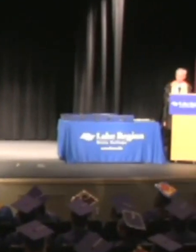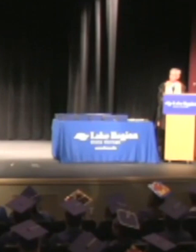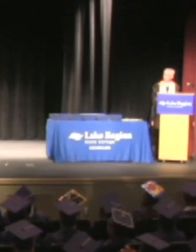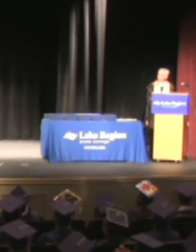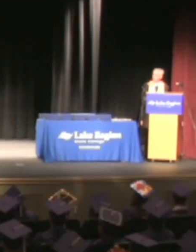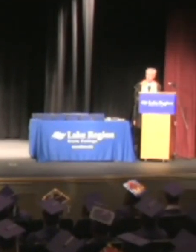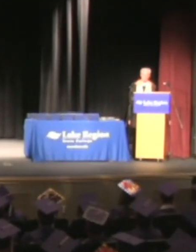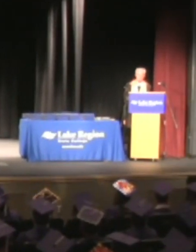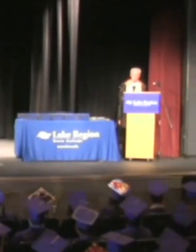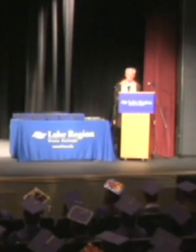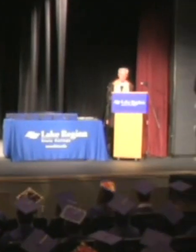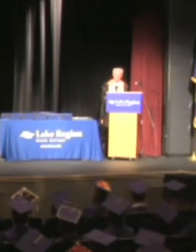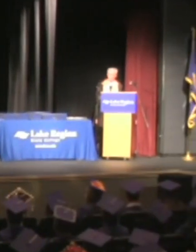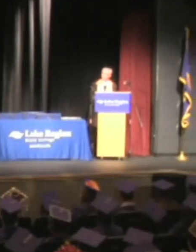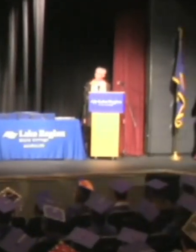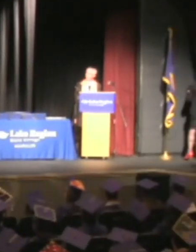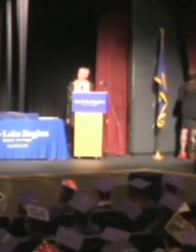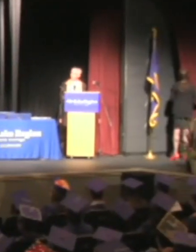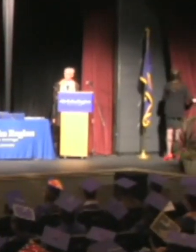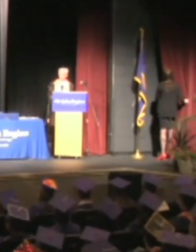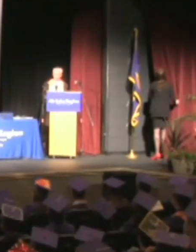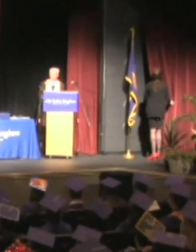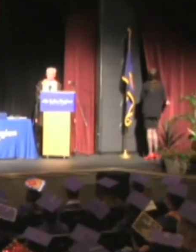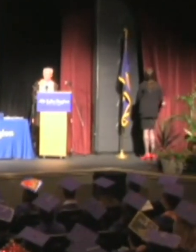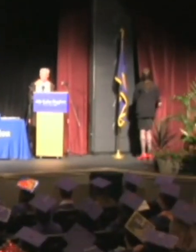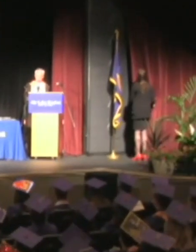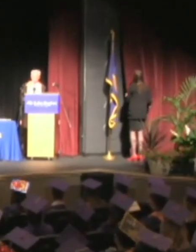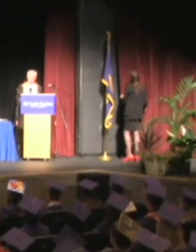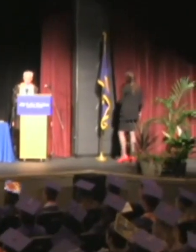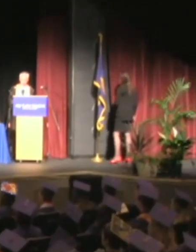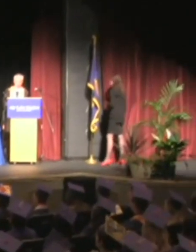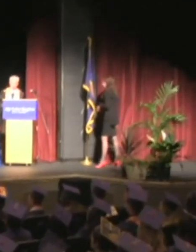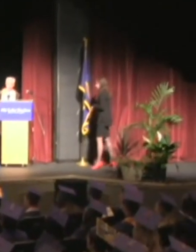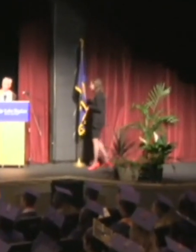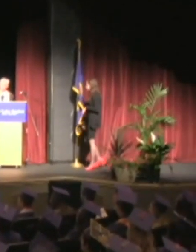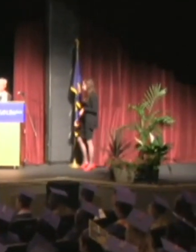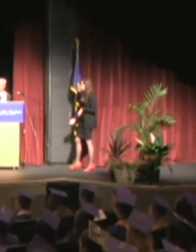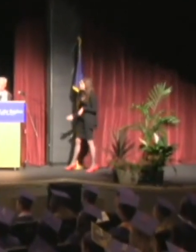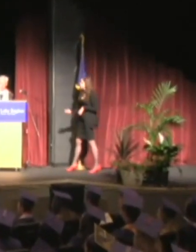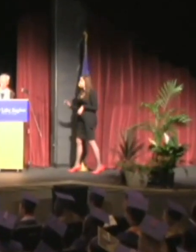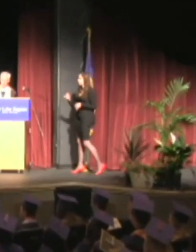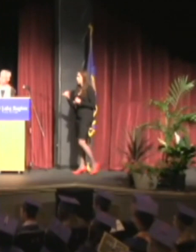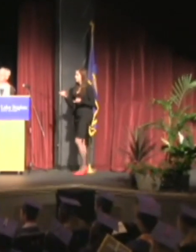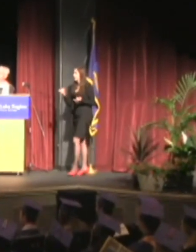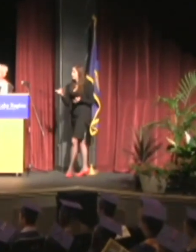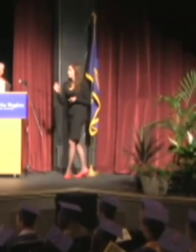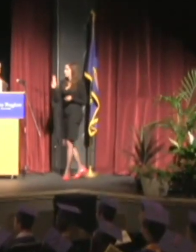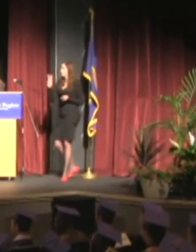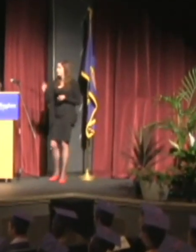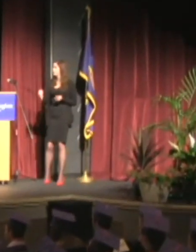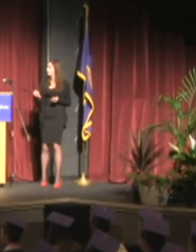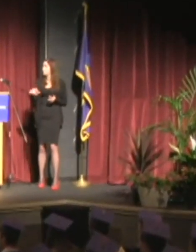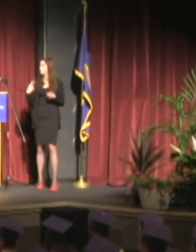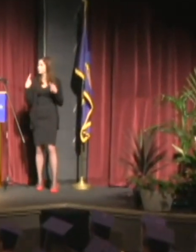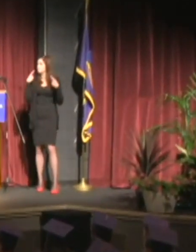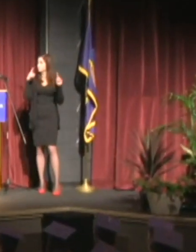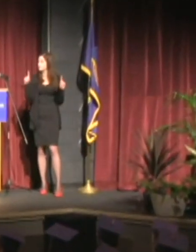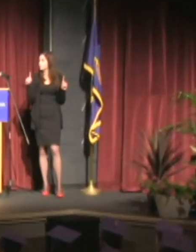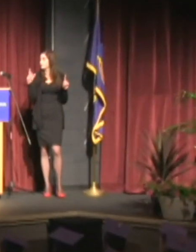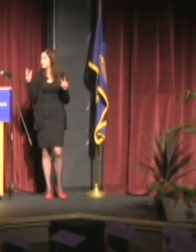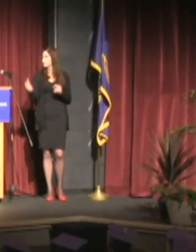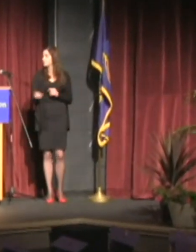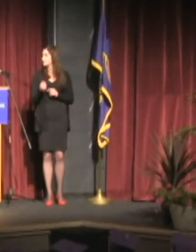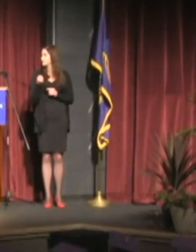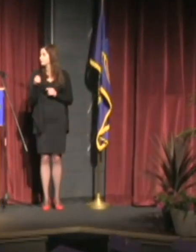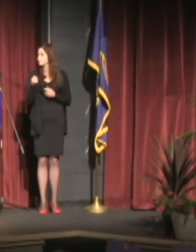Thank you, Precious. Now, Vice President Lloyd Halverson will announce the recipients of